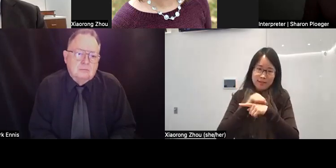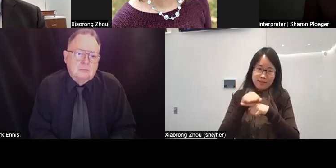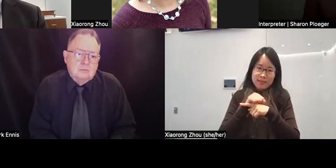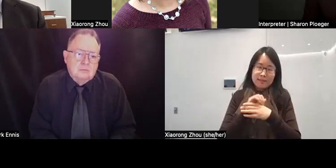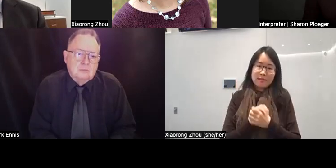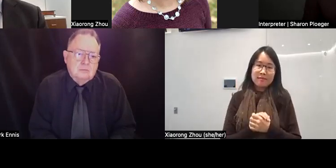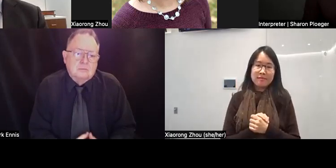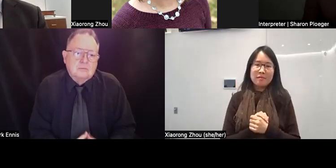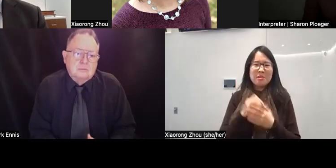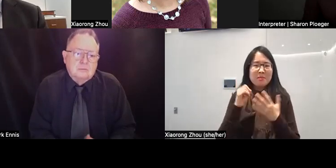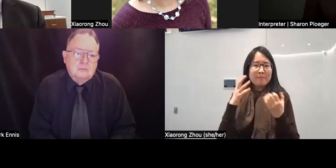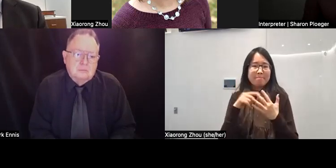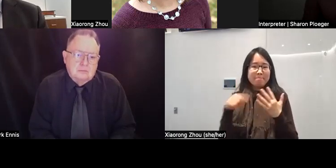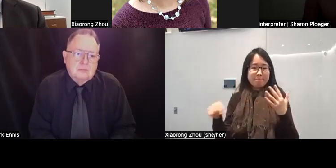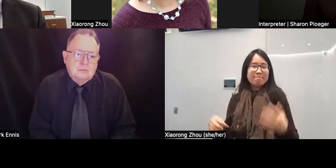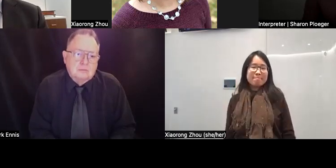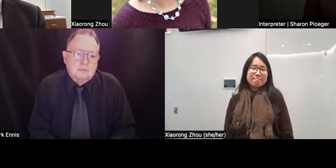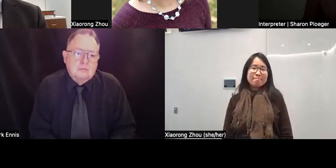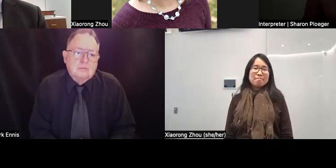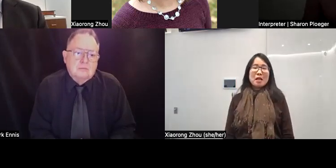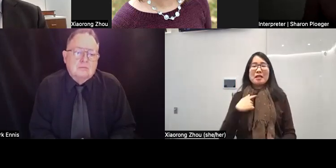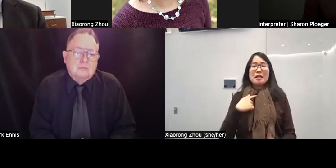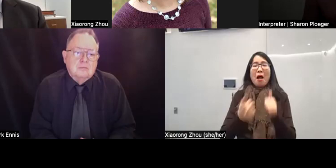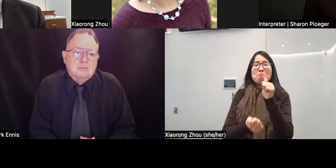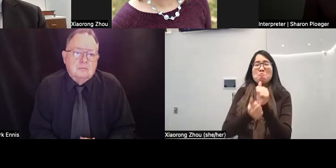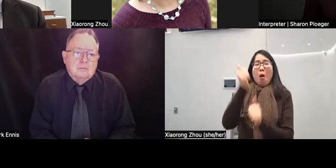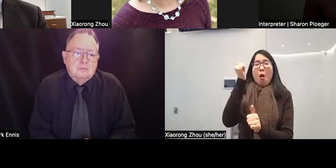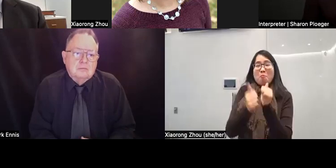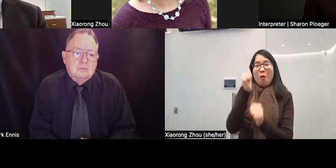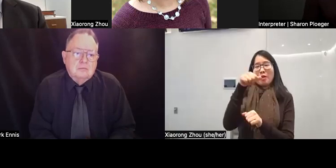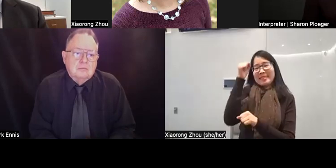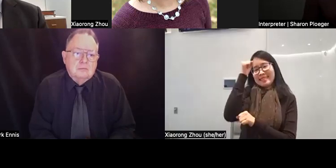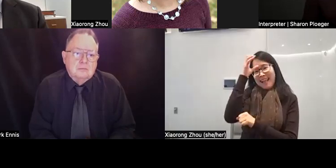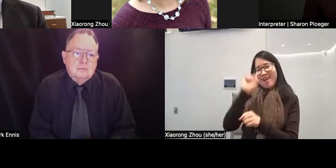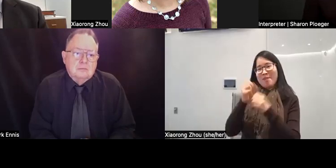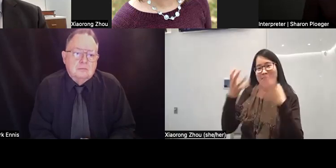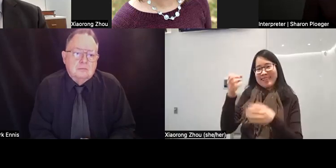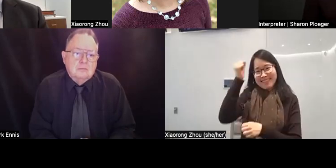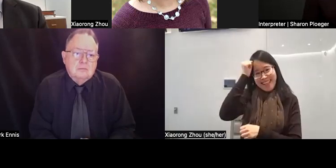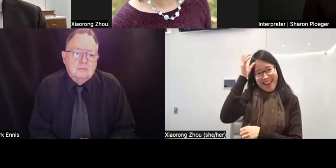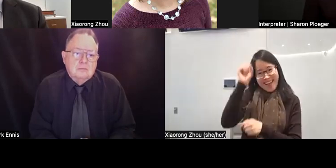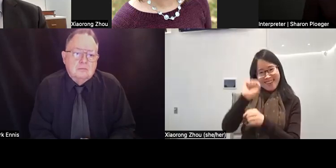teacher training opportunities. So lots of different things that we're getting involved with.